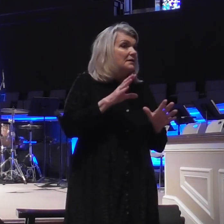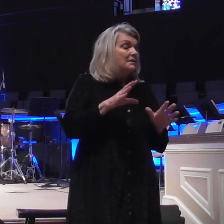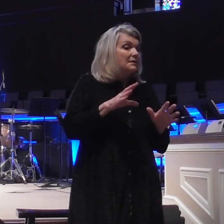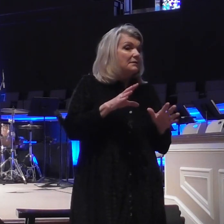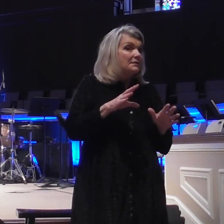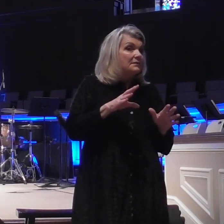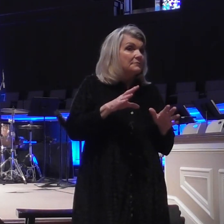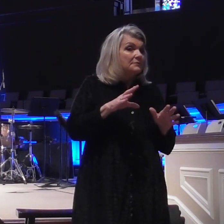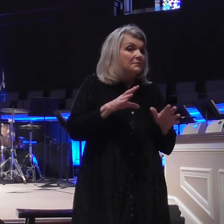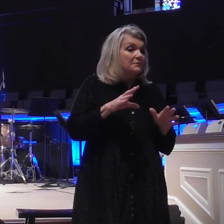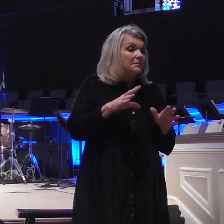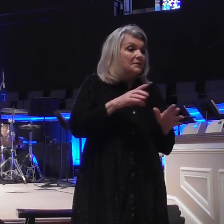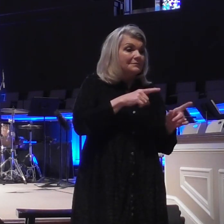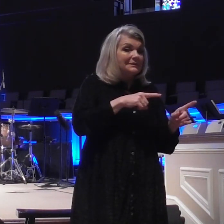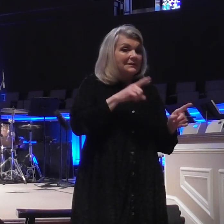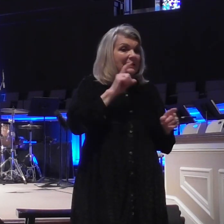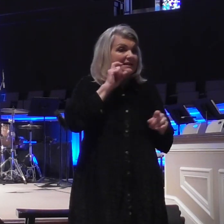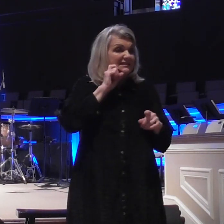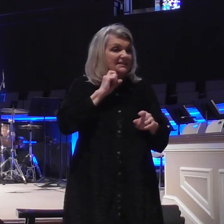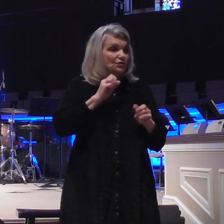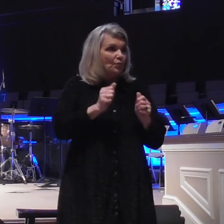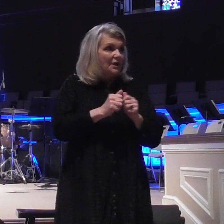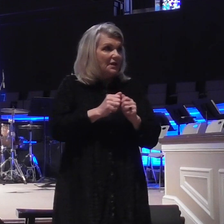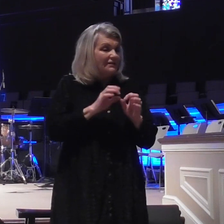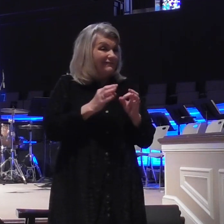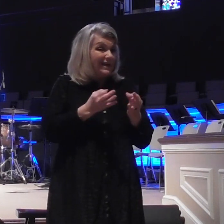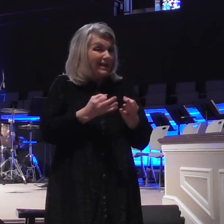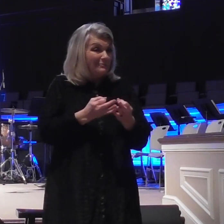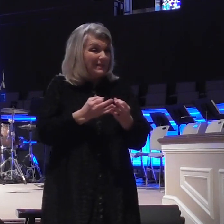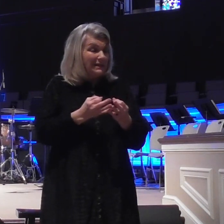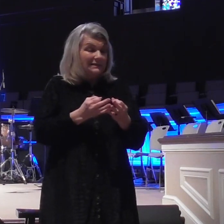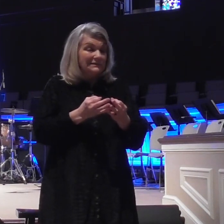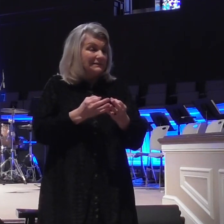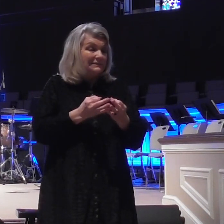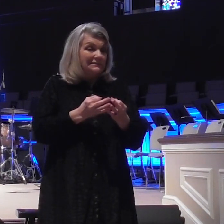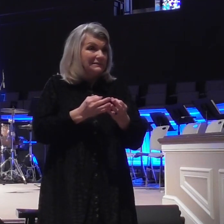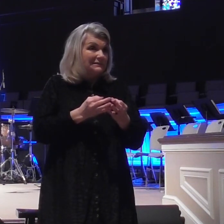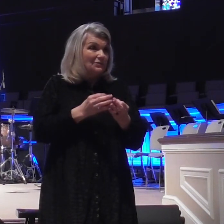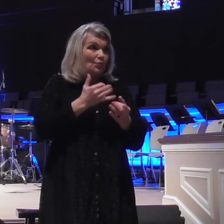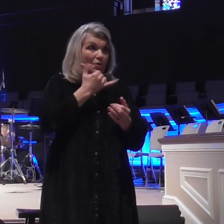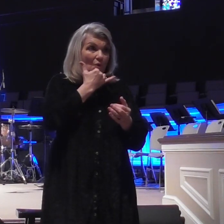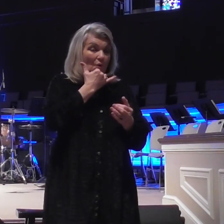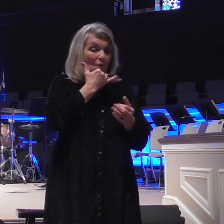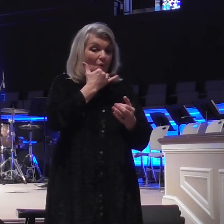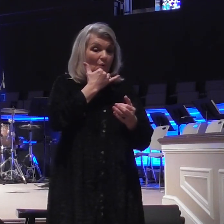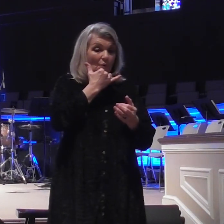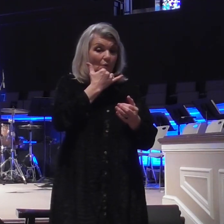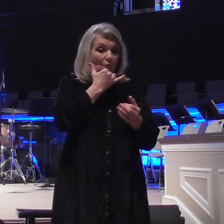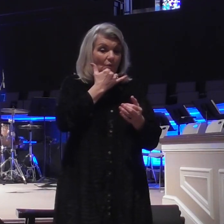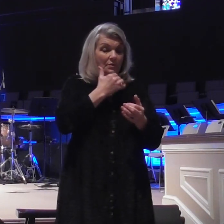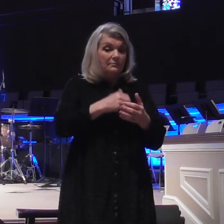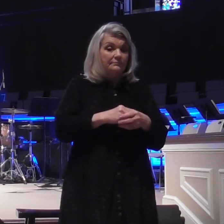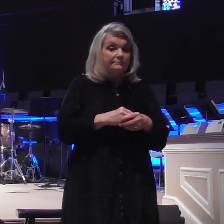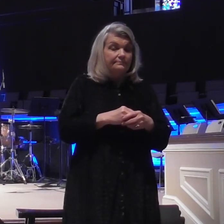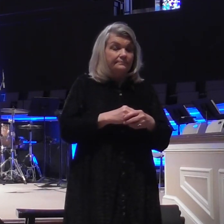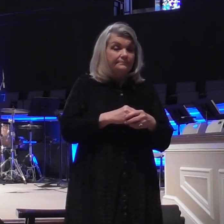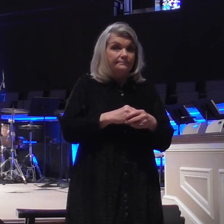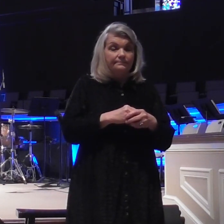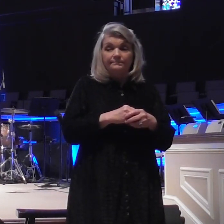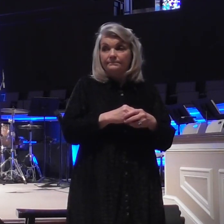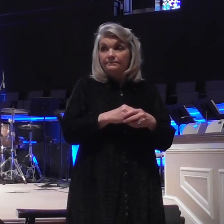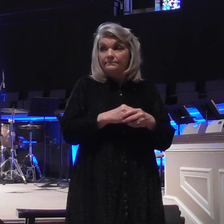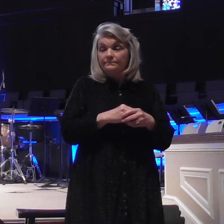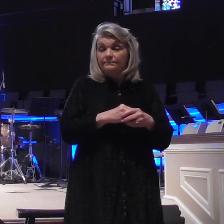No problem. They have a false view of marriage. It's meaningless and it's